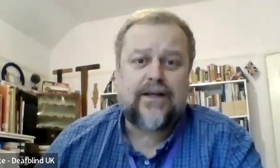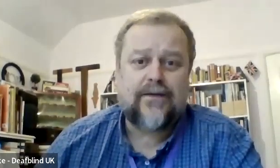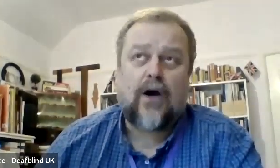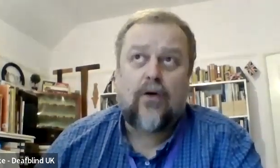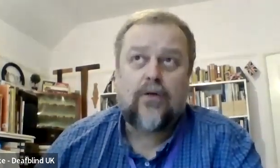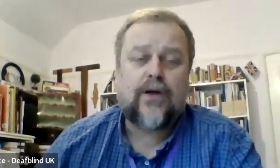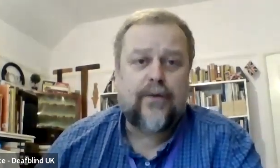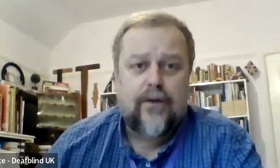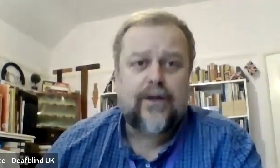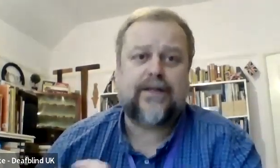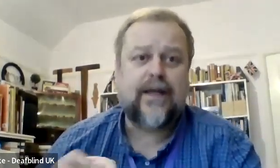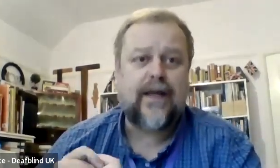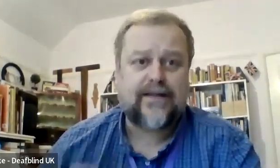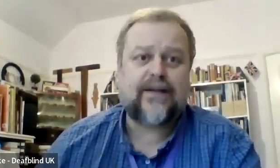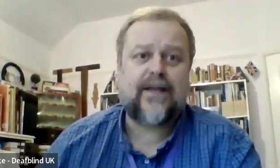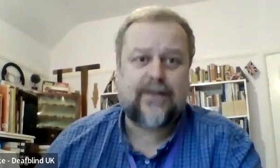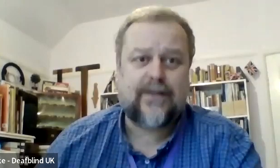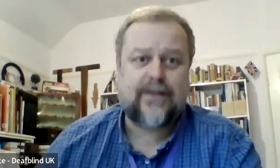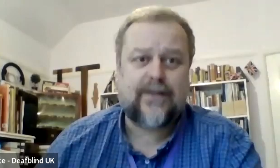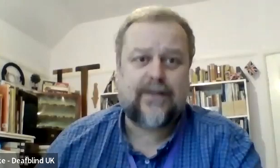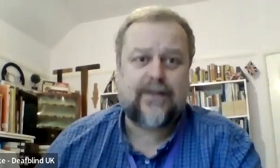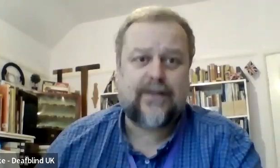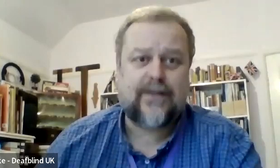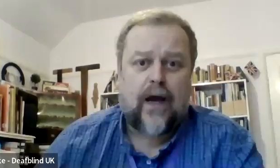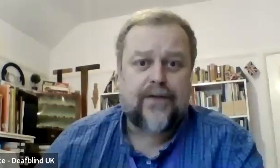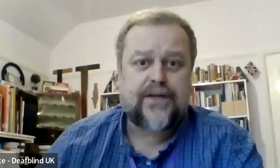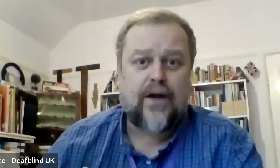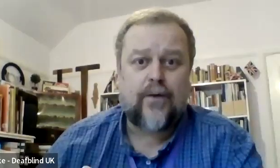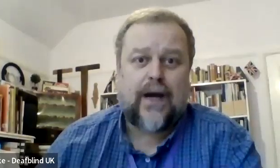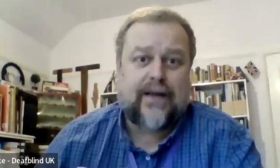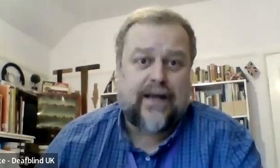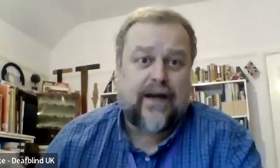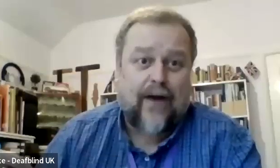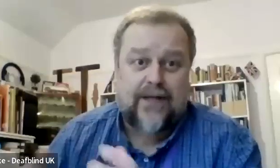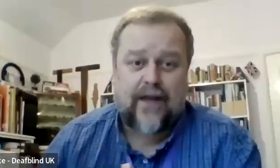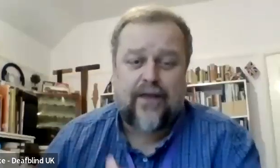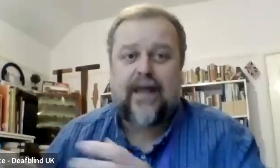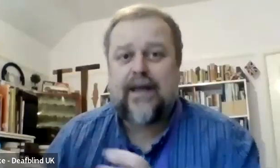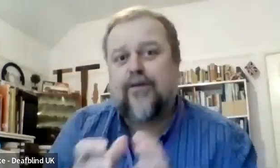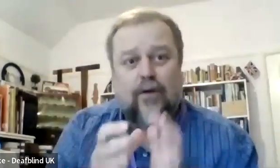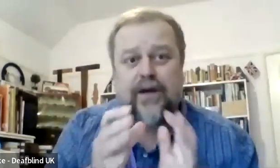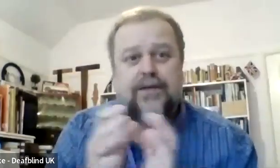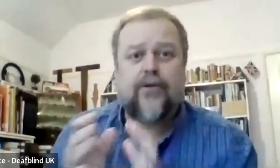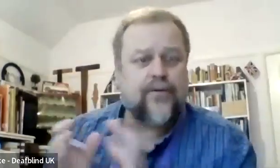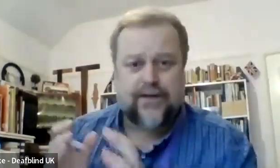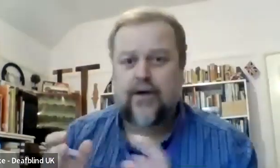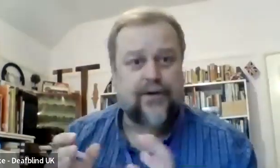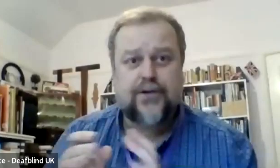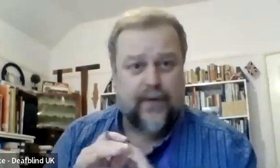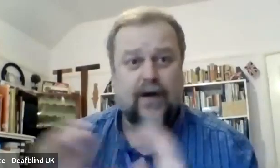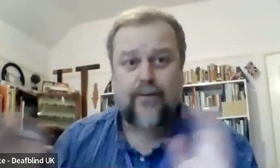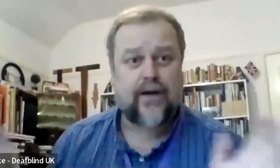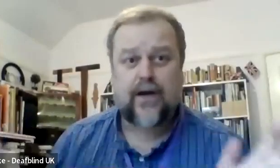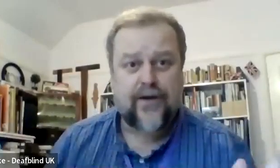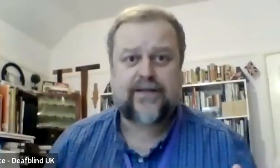whole community is accessible. And so, you know, actually, the need for niche groups and so on